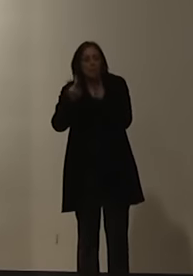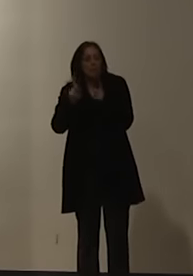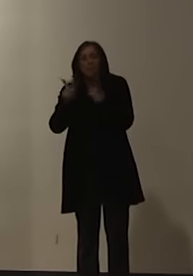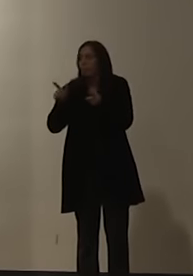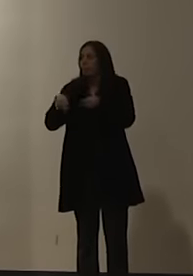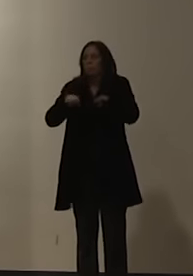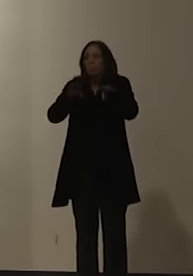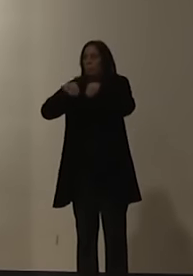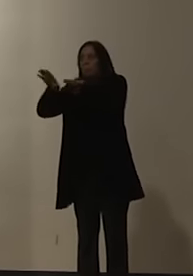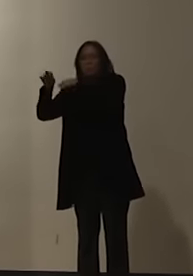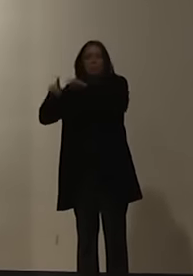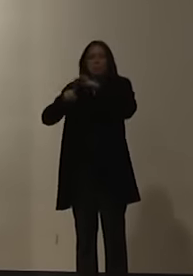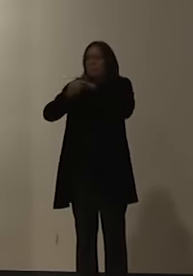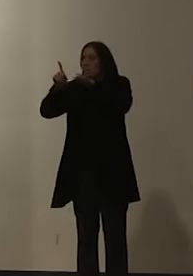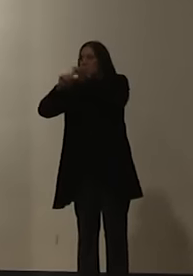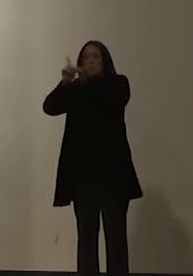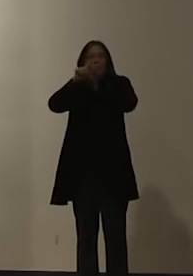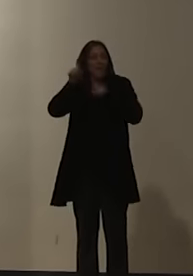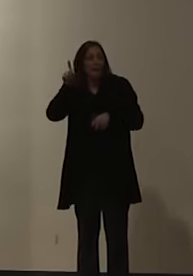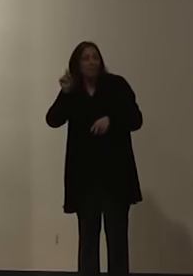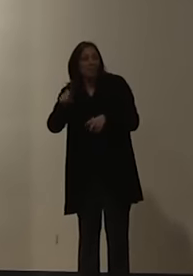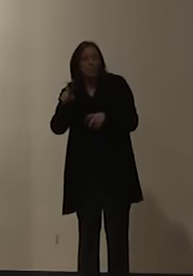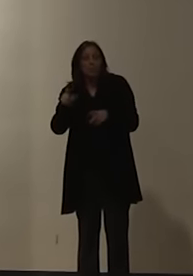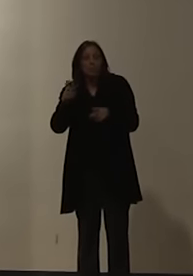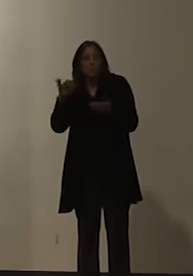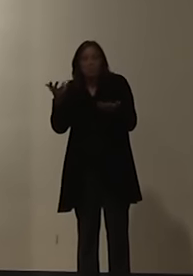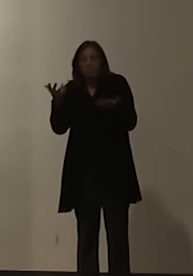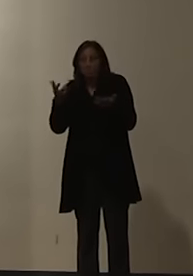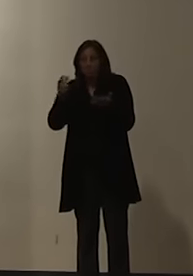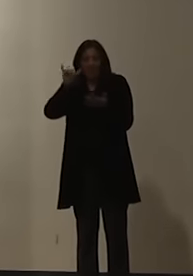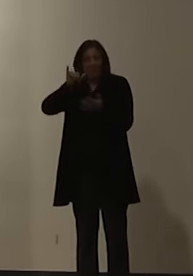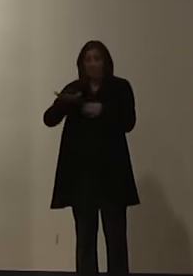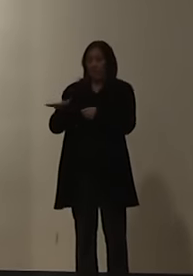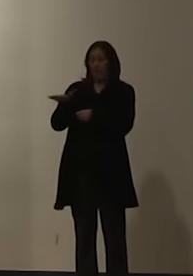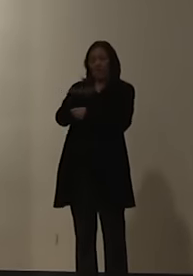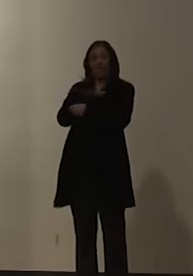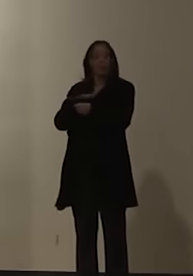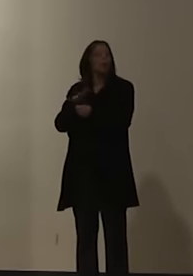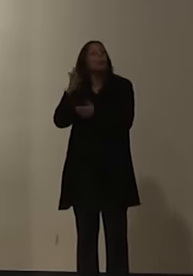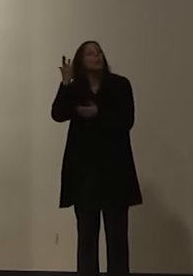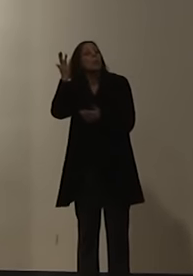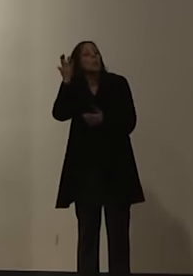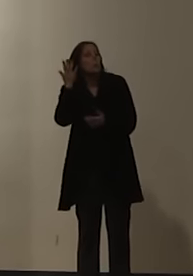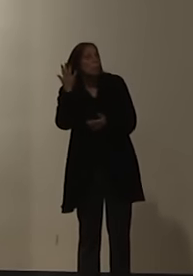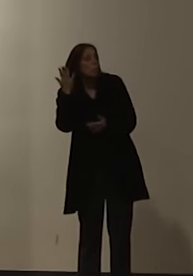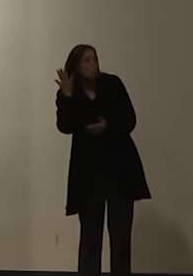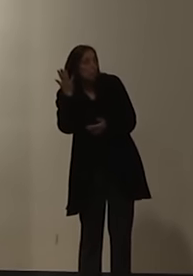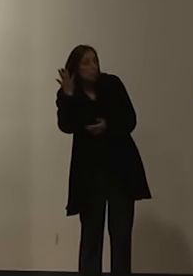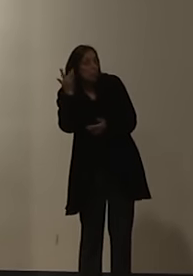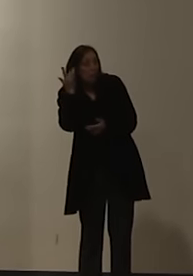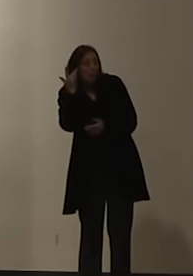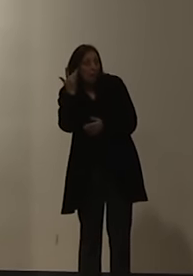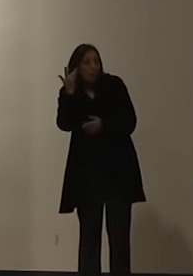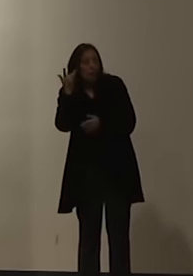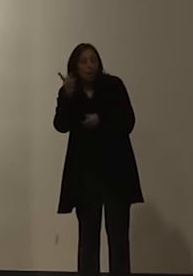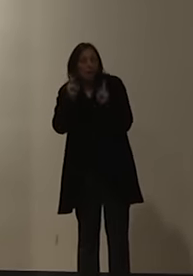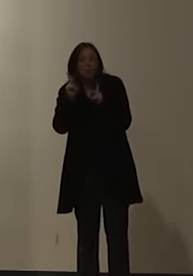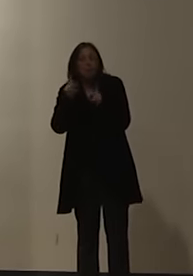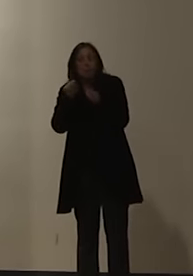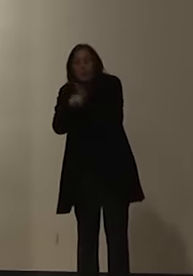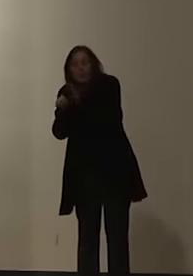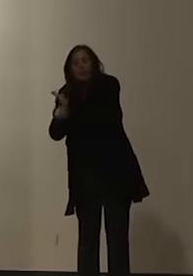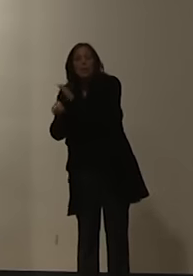region, right? And it was high-tech weapons that were not manufactured in that region. So